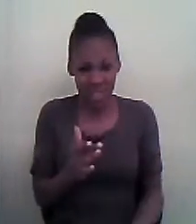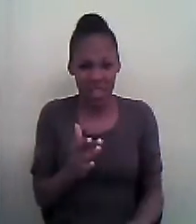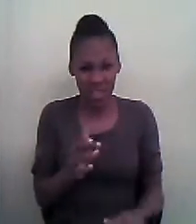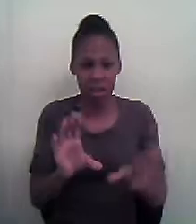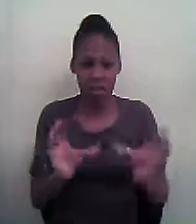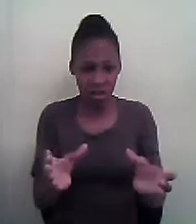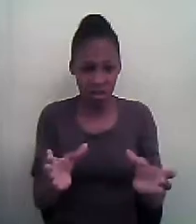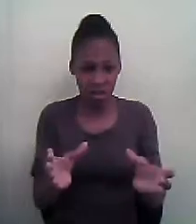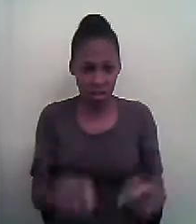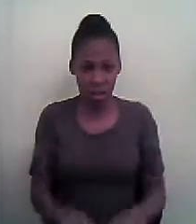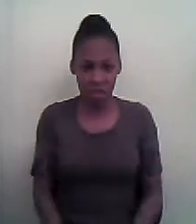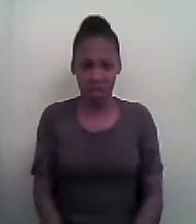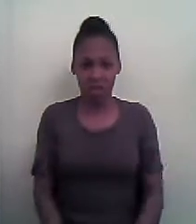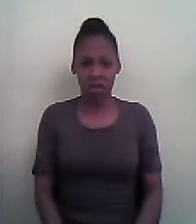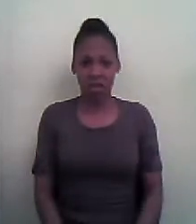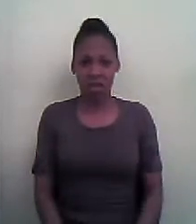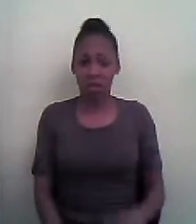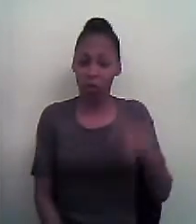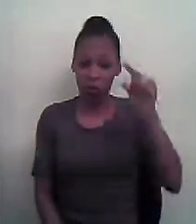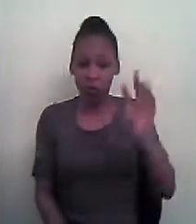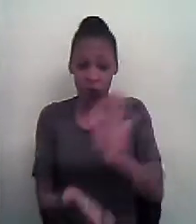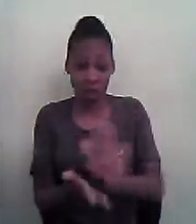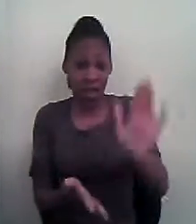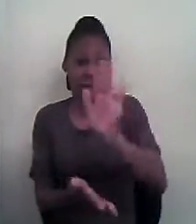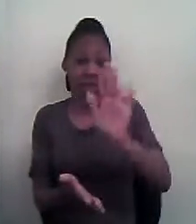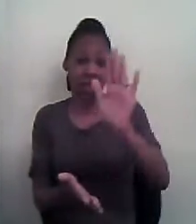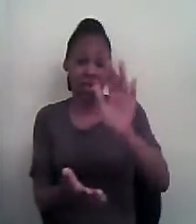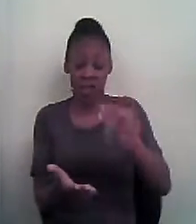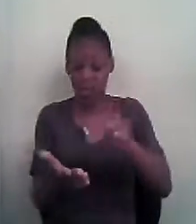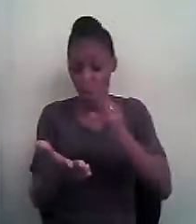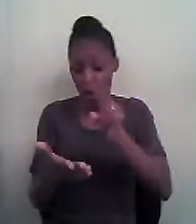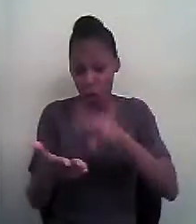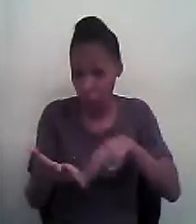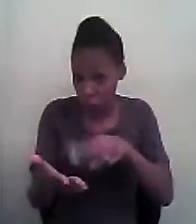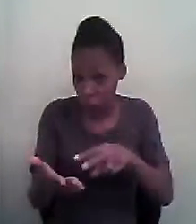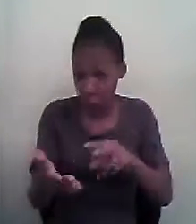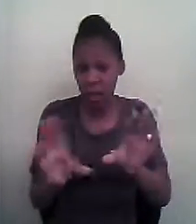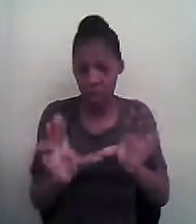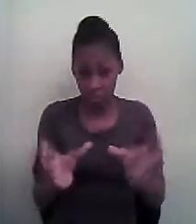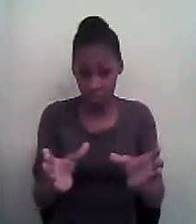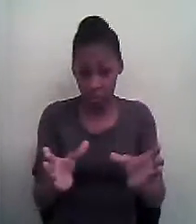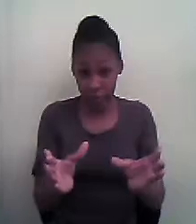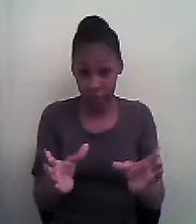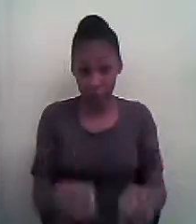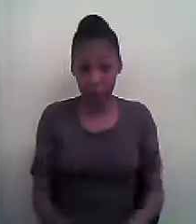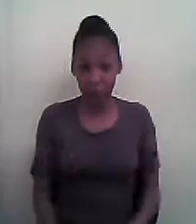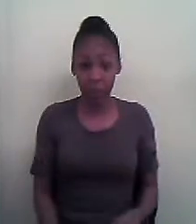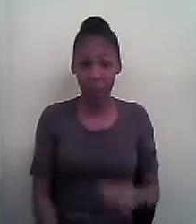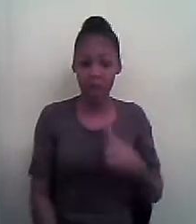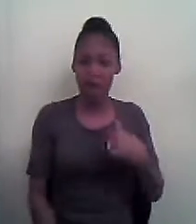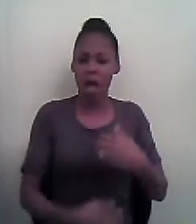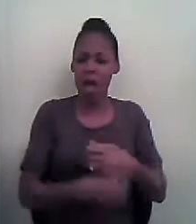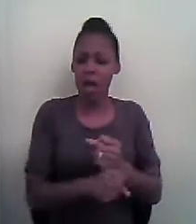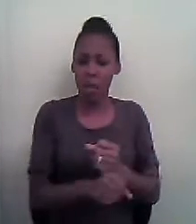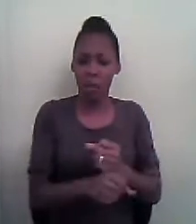reading comprehension class, theoretically. Now, I do like to integrate some writing assignments, and so I do this